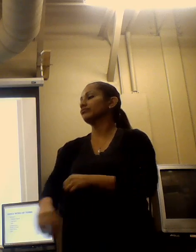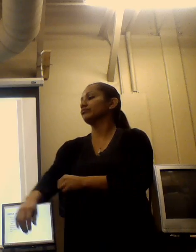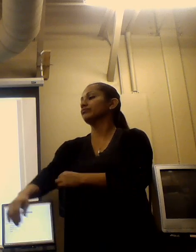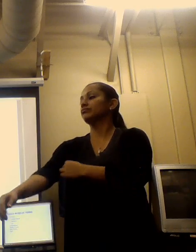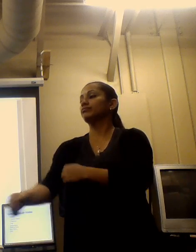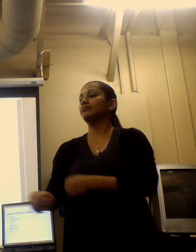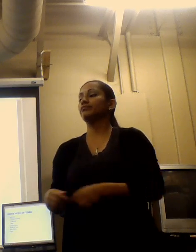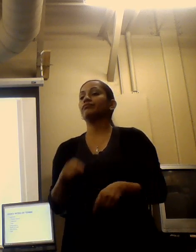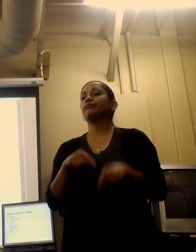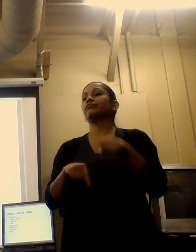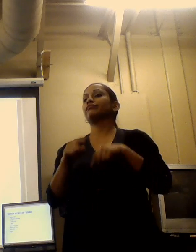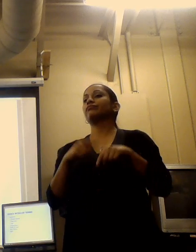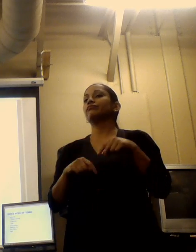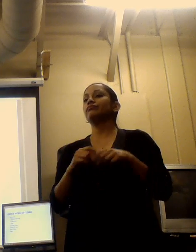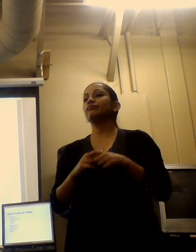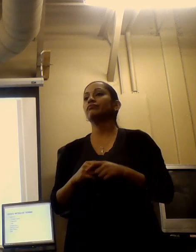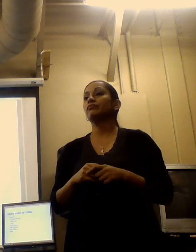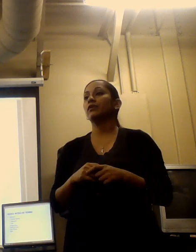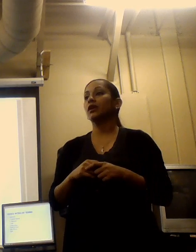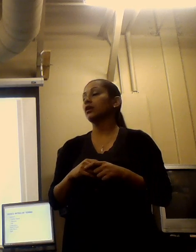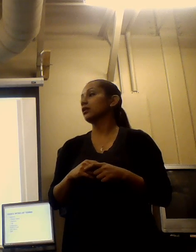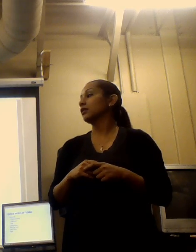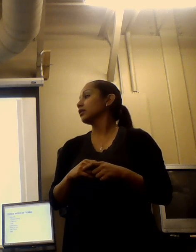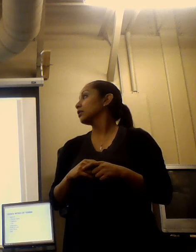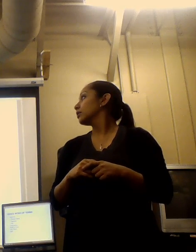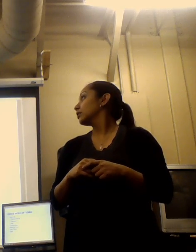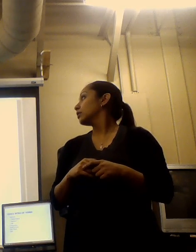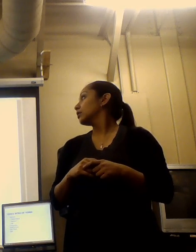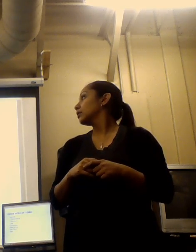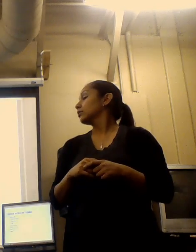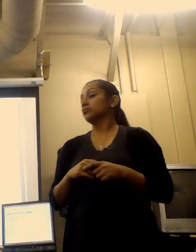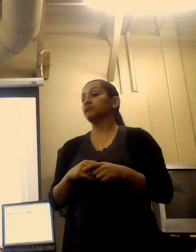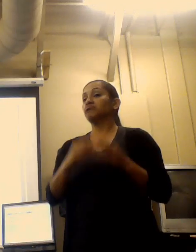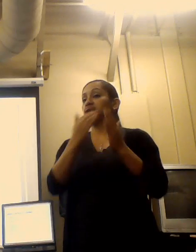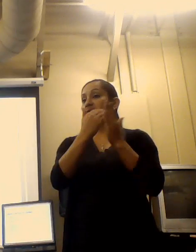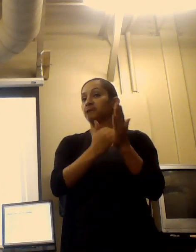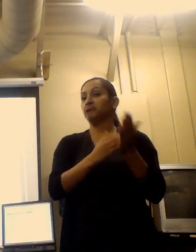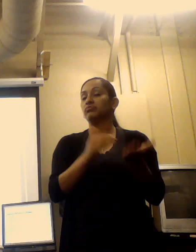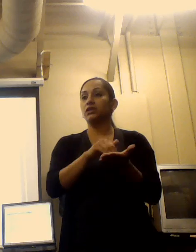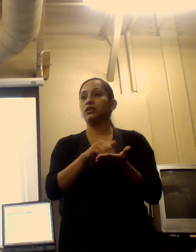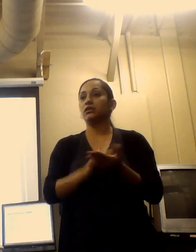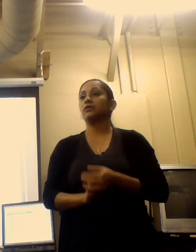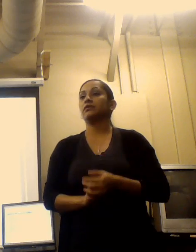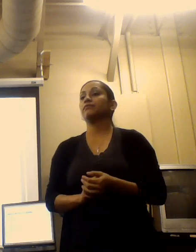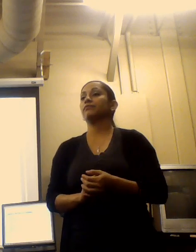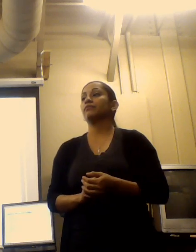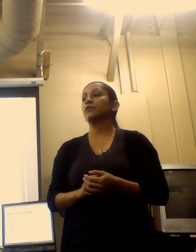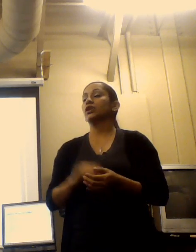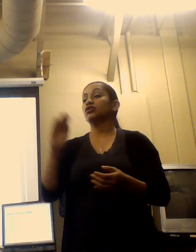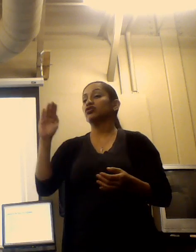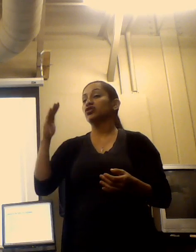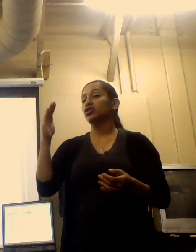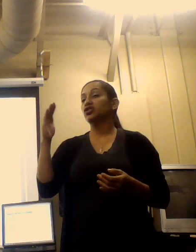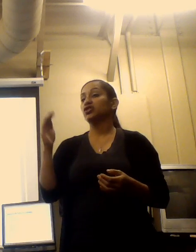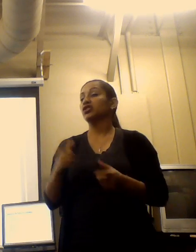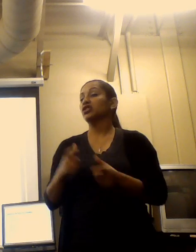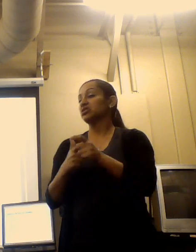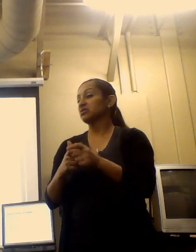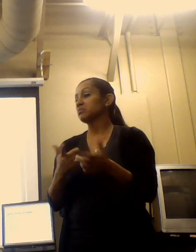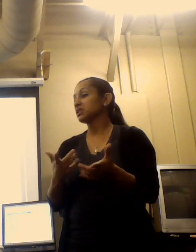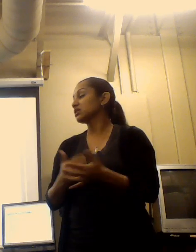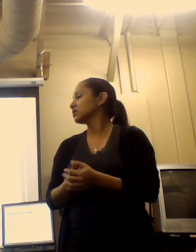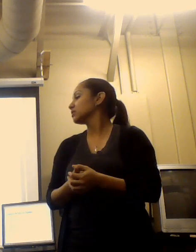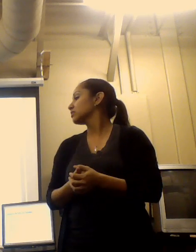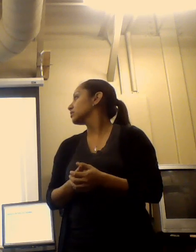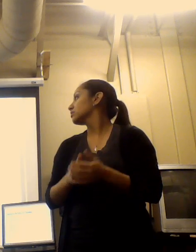Let's go back to blowing your mind with all these photography terms. So we've got shutter speed, which is controlling the amount of, the amount of light that's being let